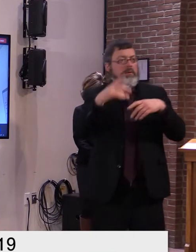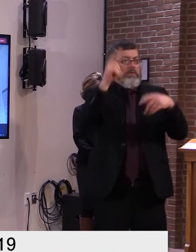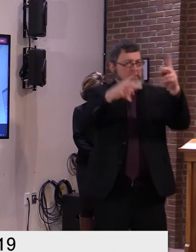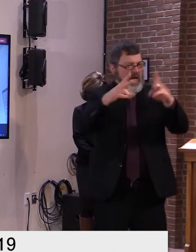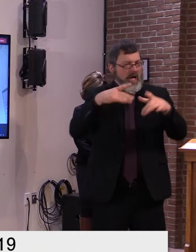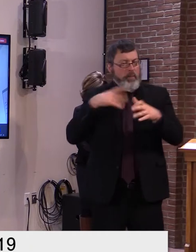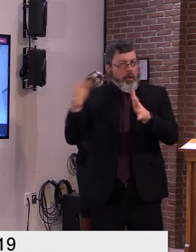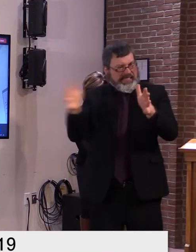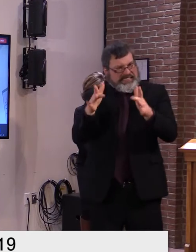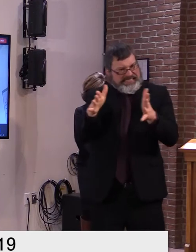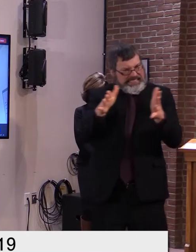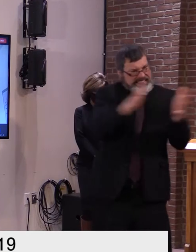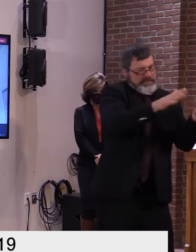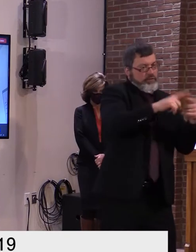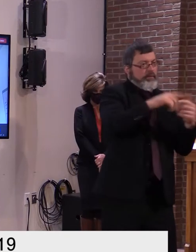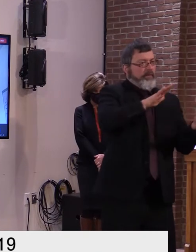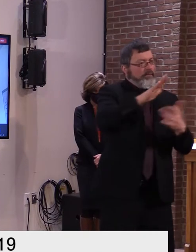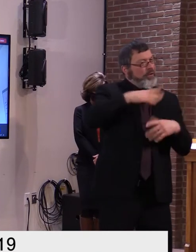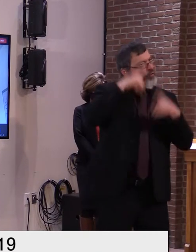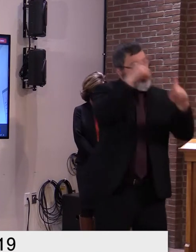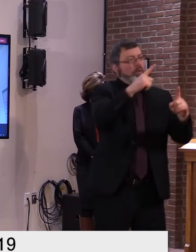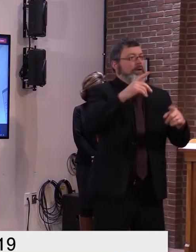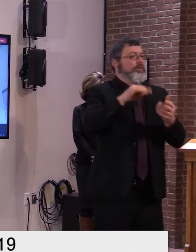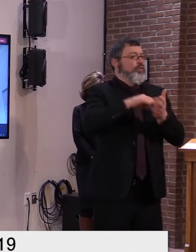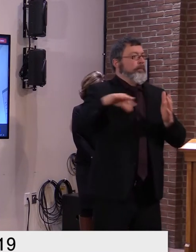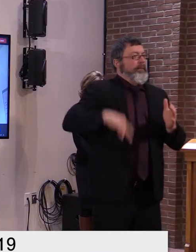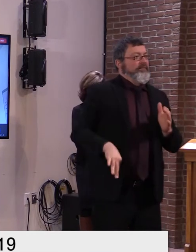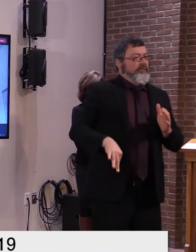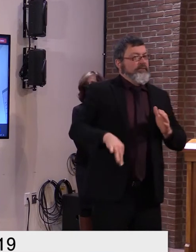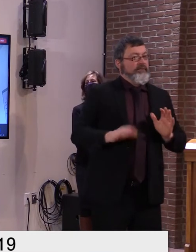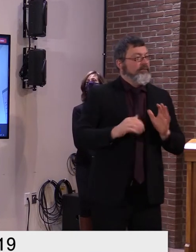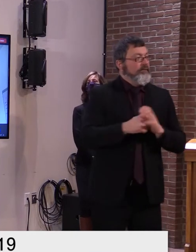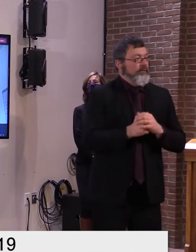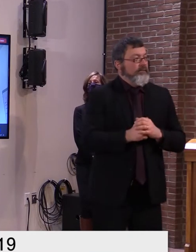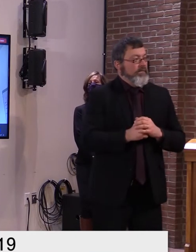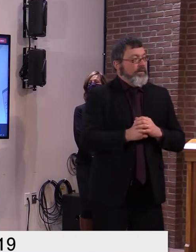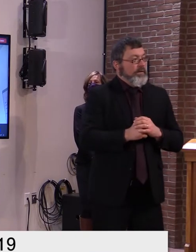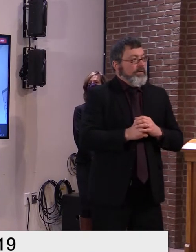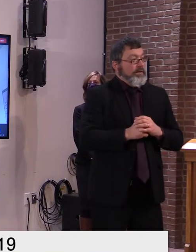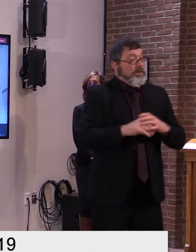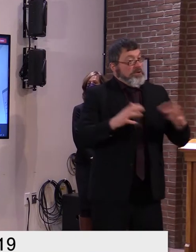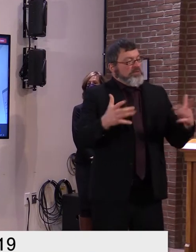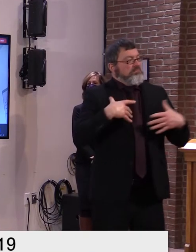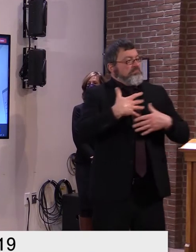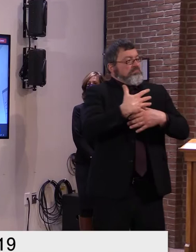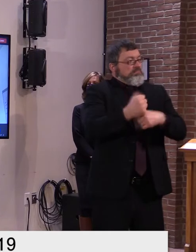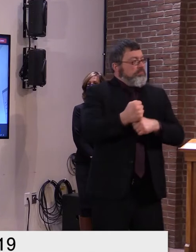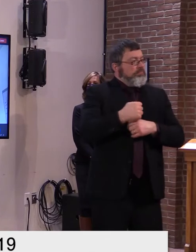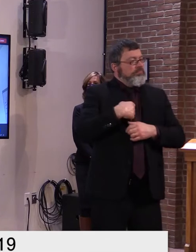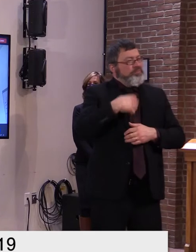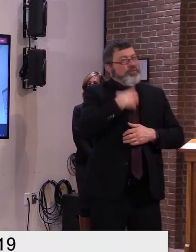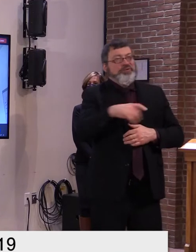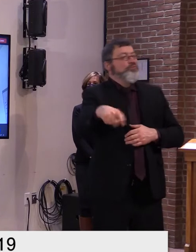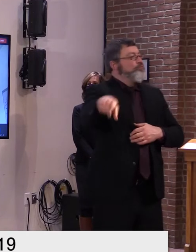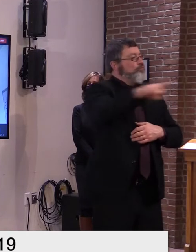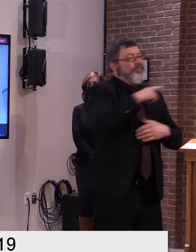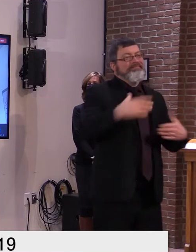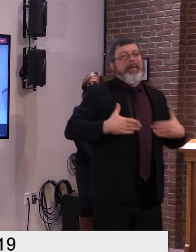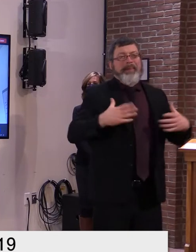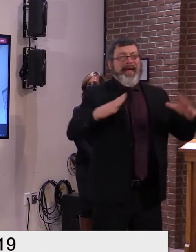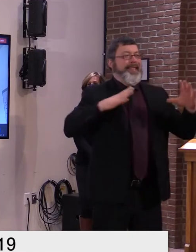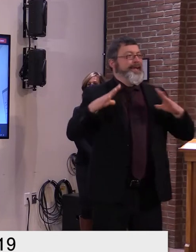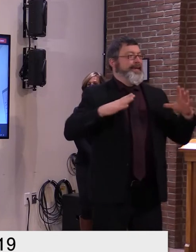In closing, I want to wish everyone a happy holidays. The holiday period has been very challenging for schools from an emergency